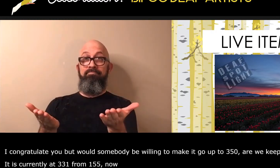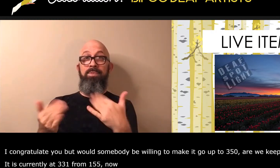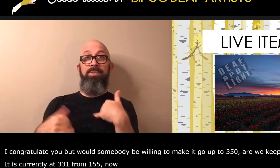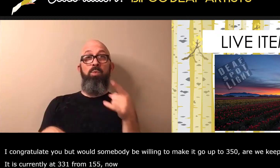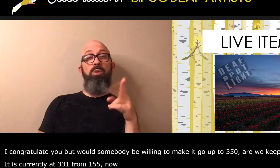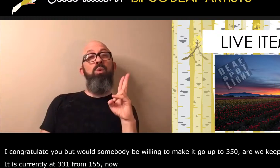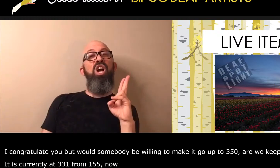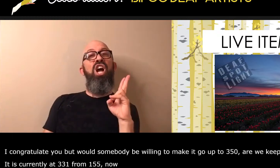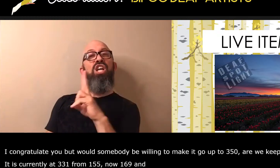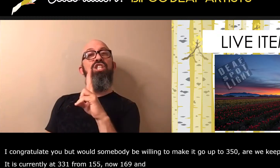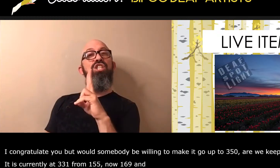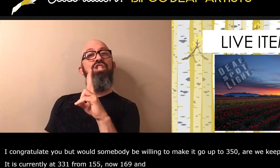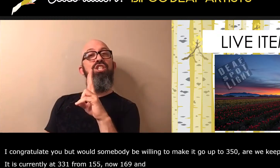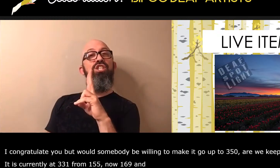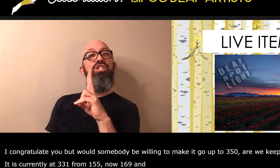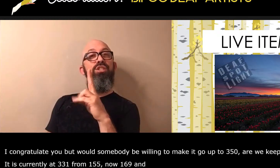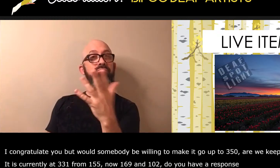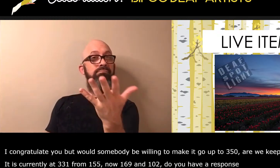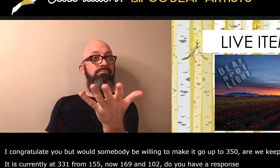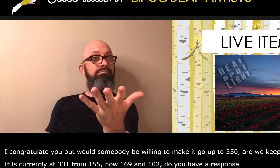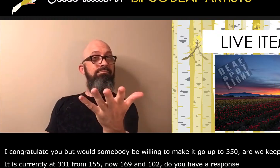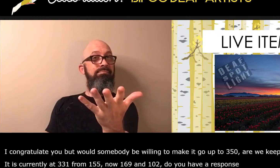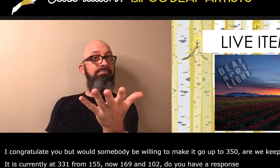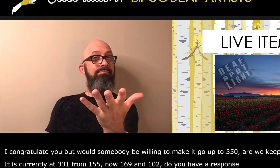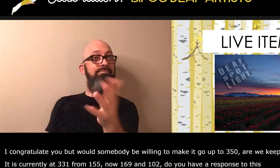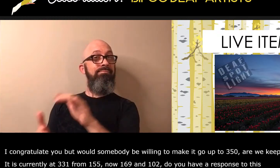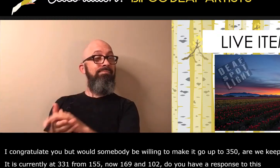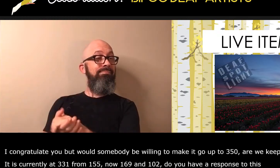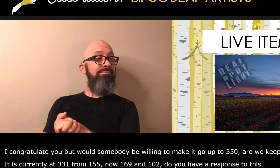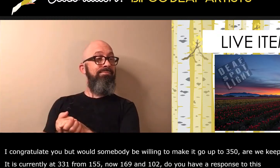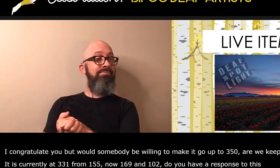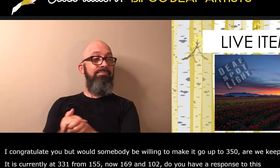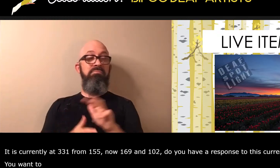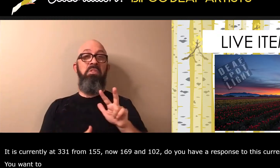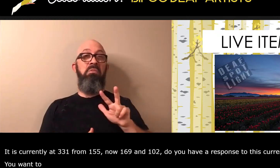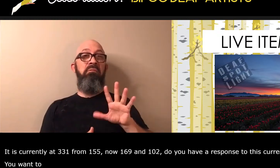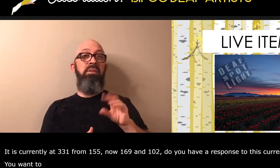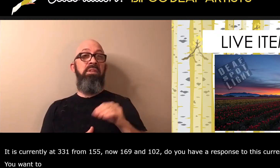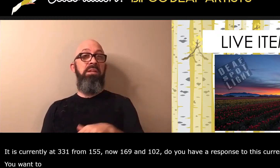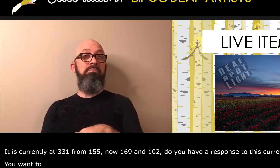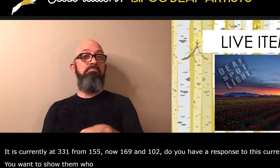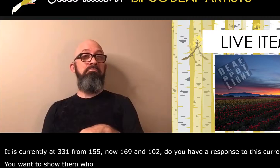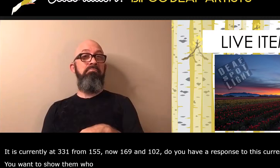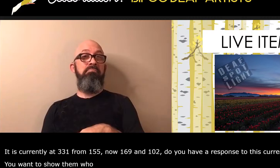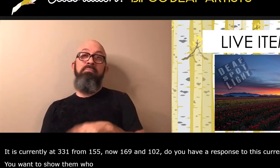to this current bid? You want to show them who's boss.